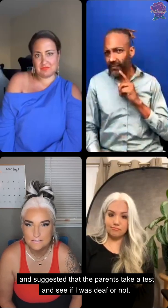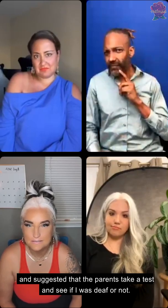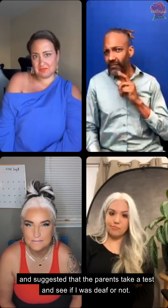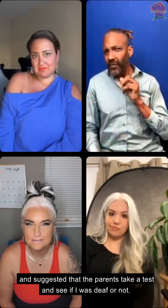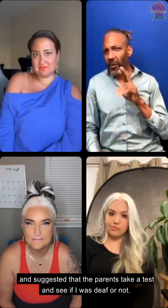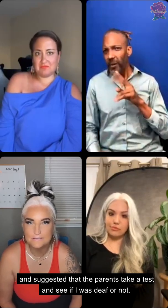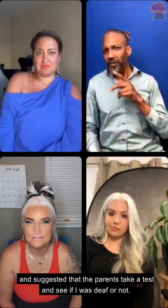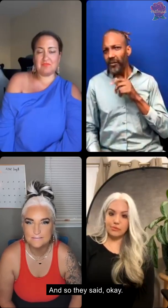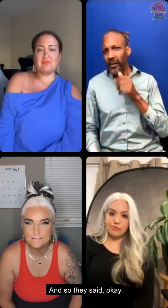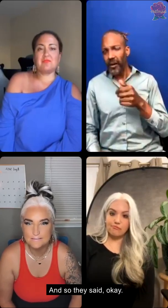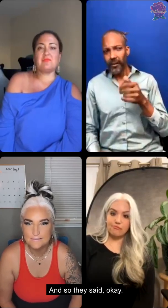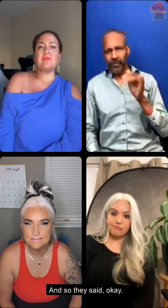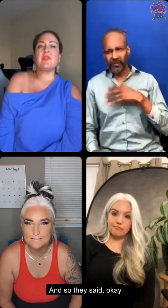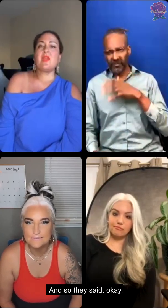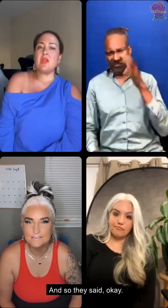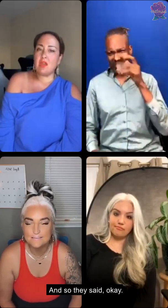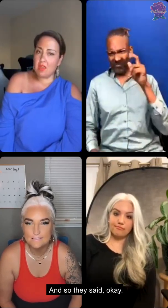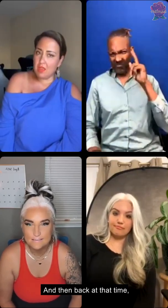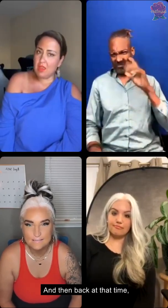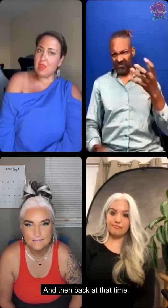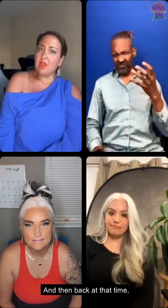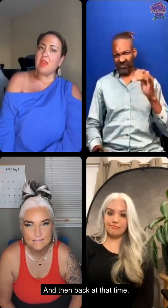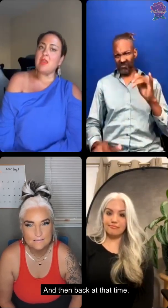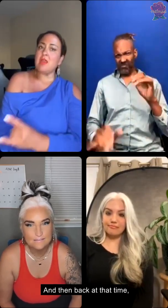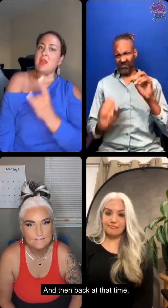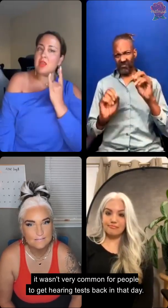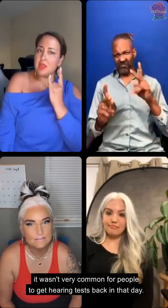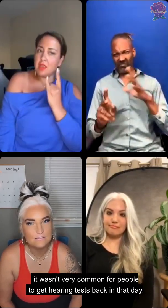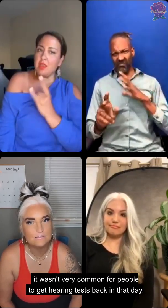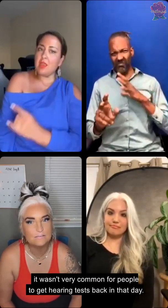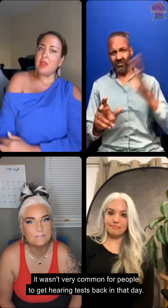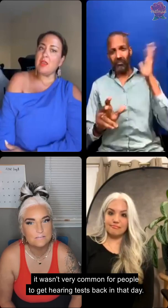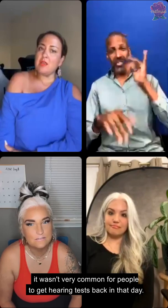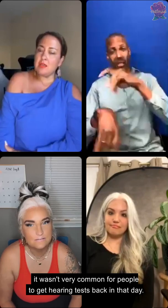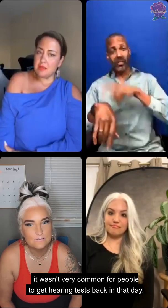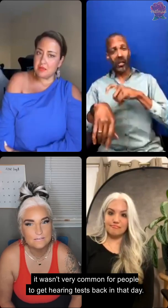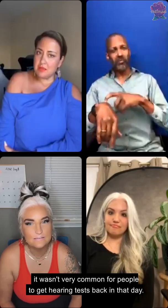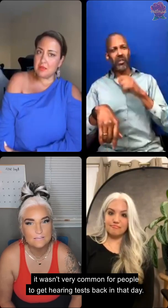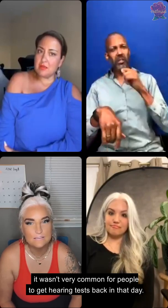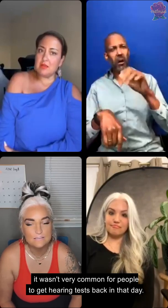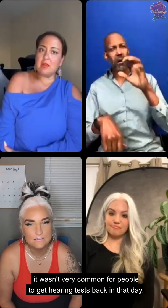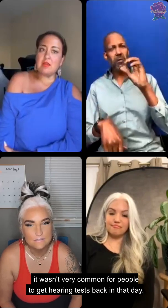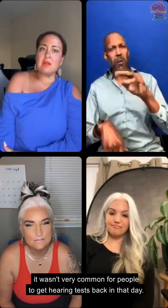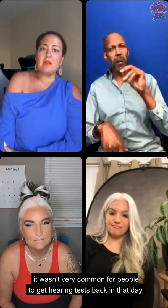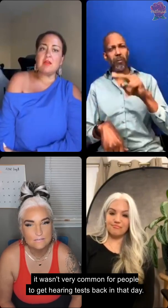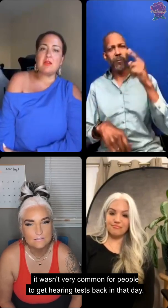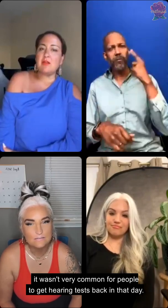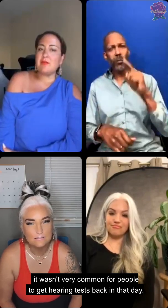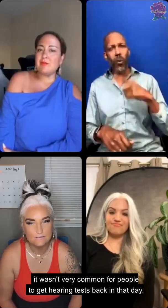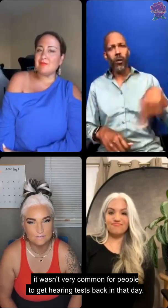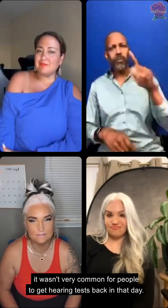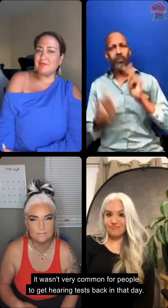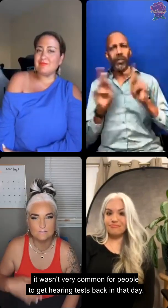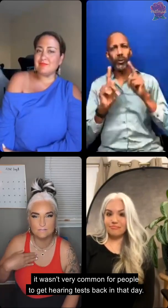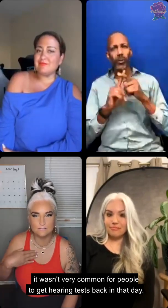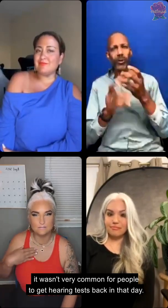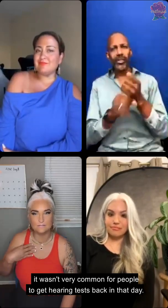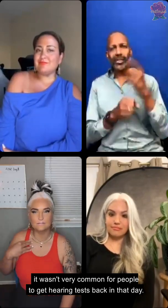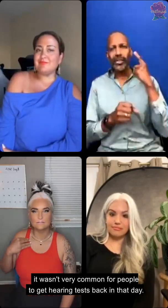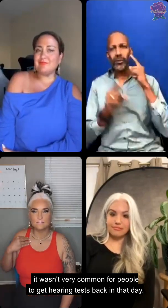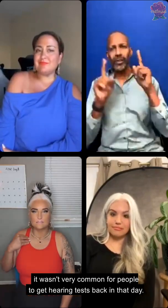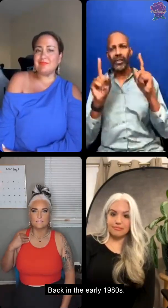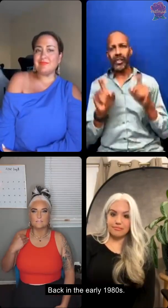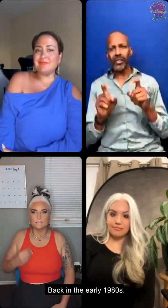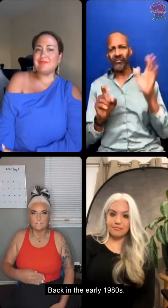deaf or not. And so they said, okay. And then back in that time, it wasn't very common for people to get hearing